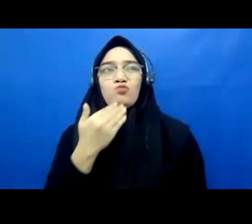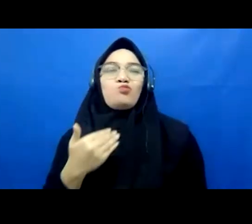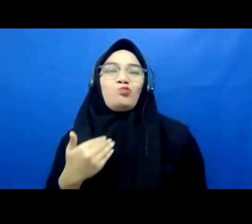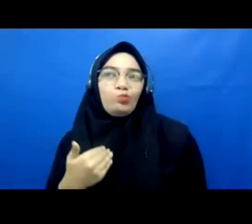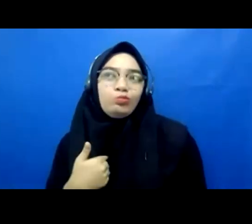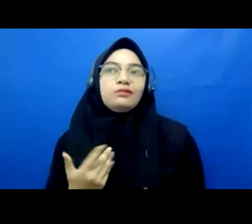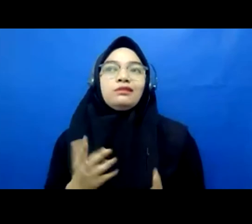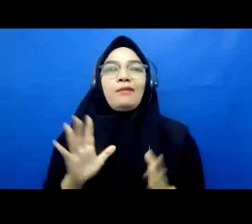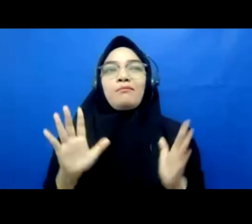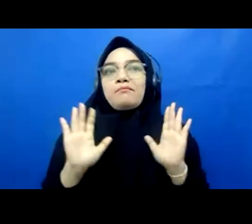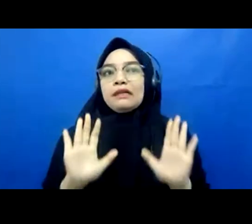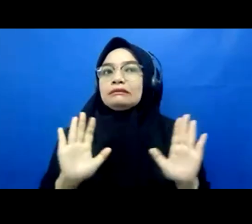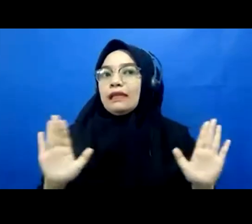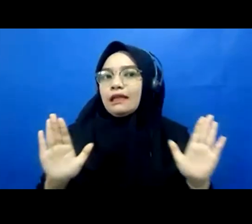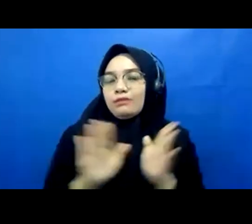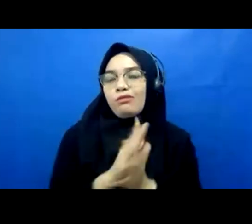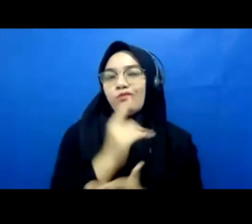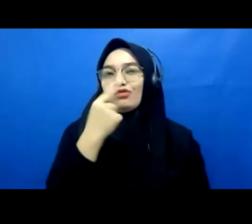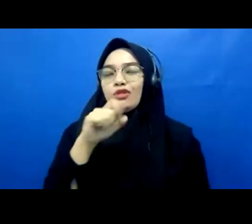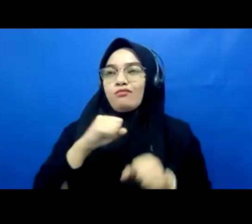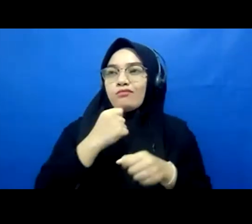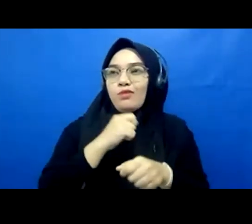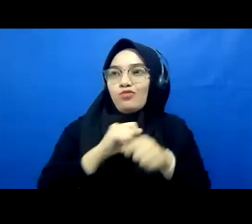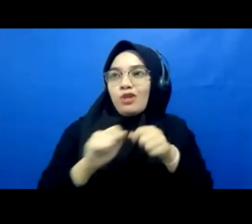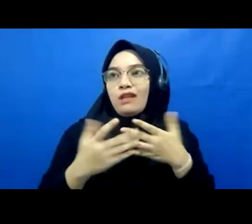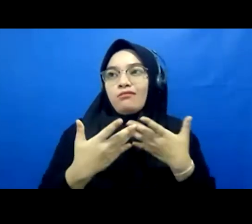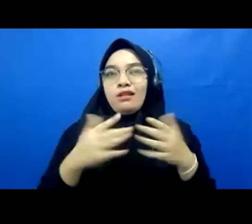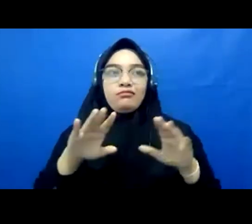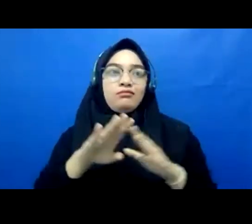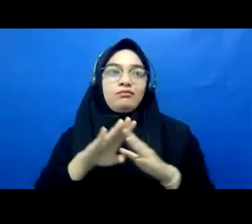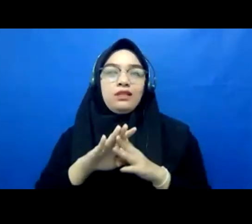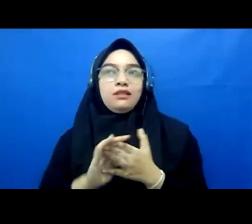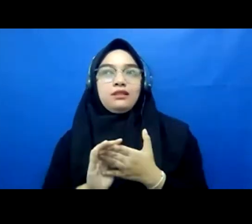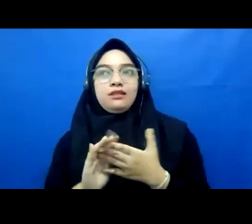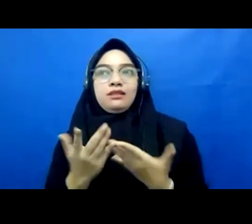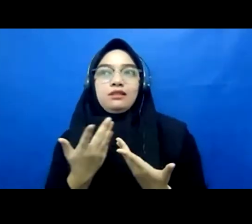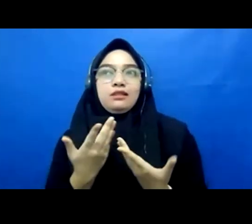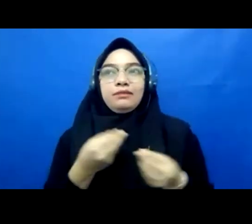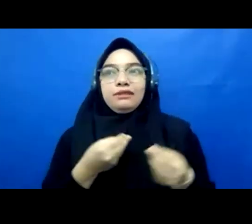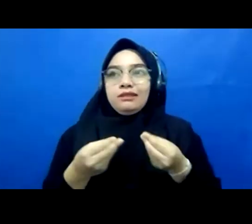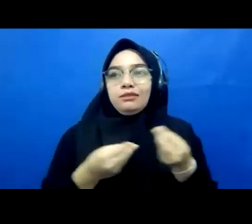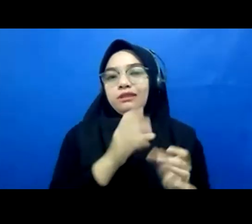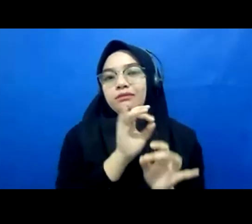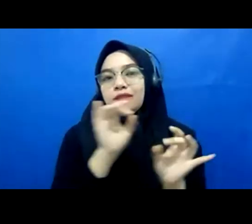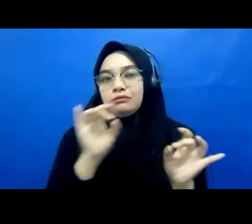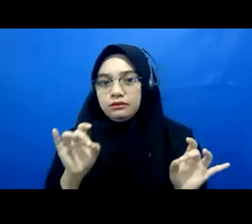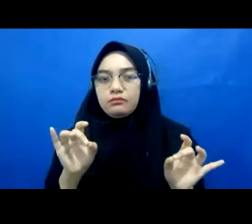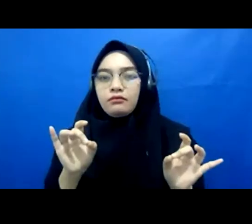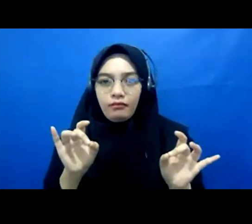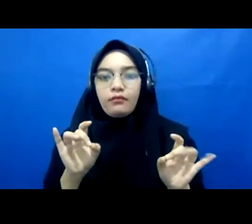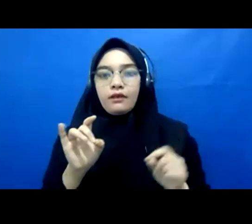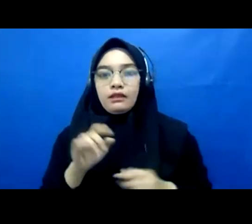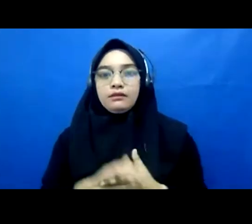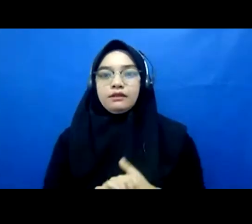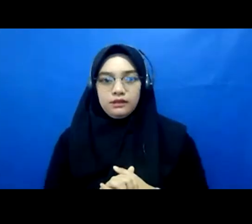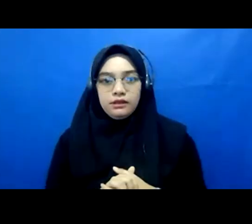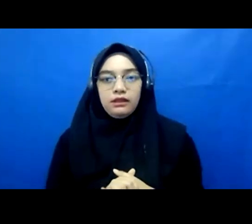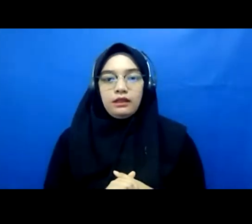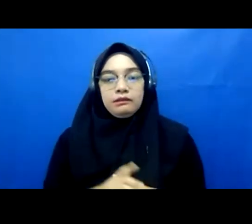sector. And by doing this, this actually helped us to reach where we are today. So